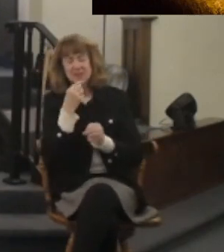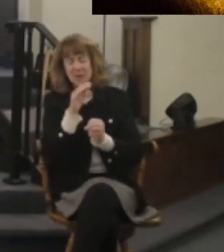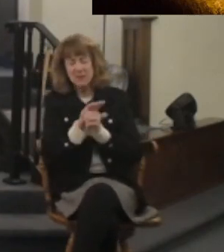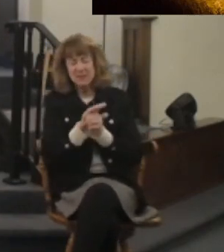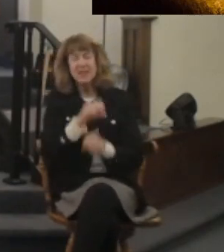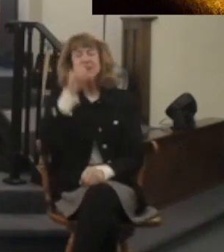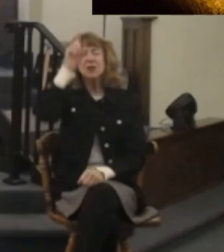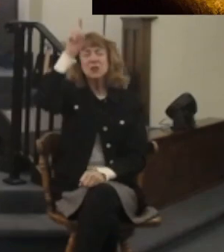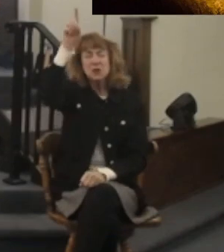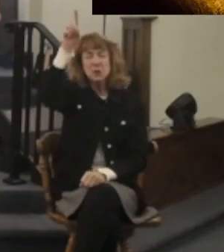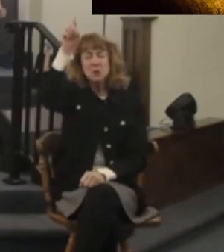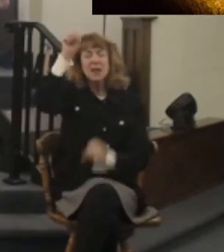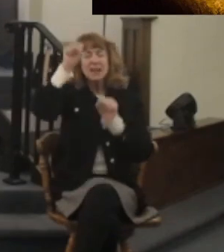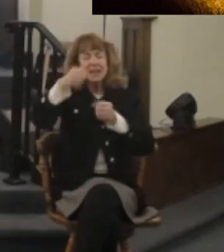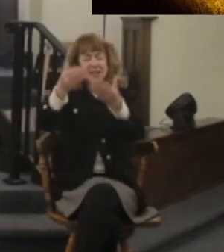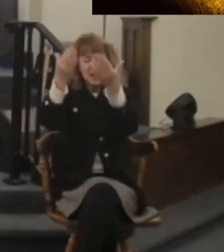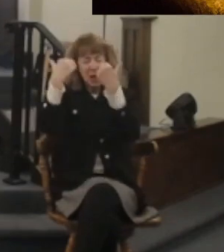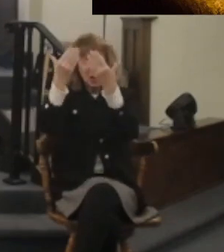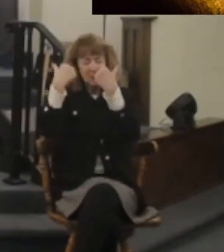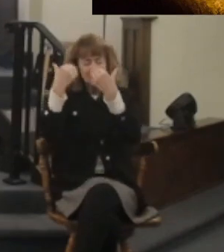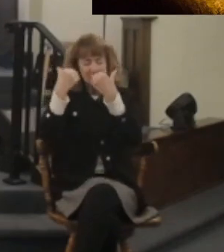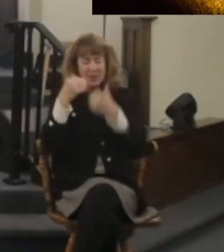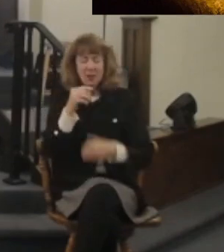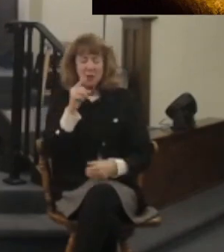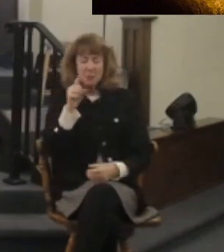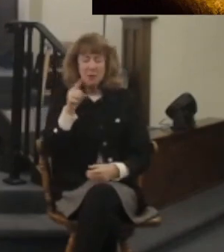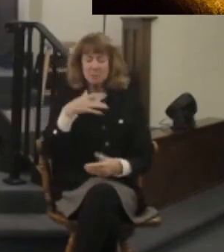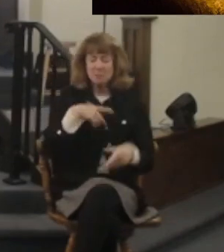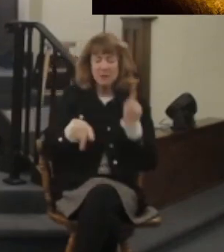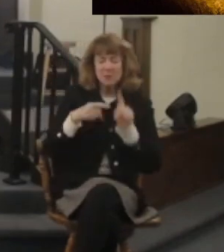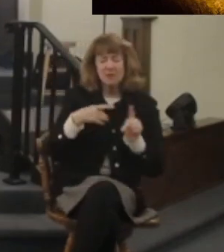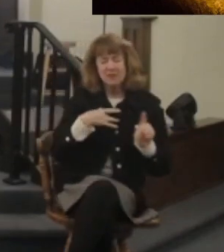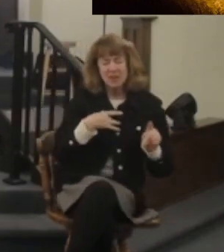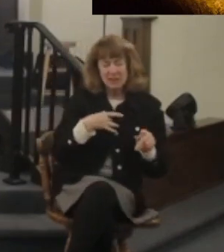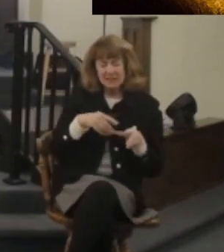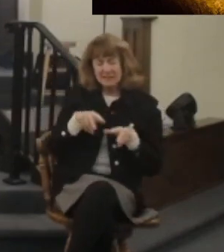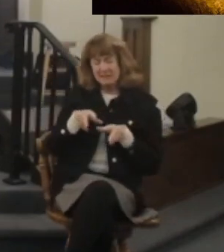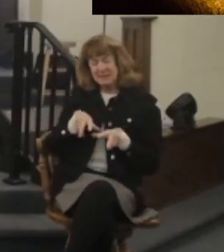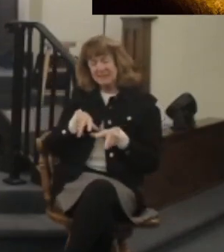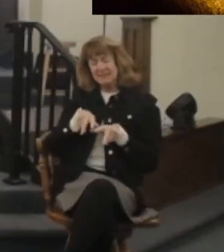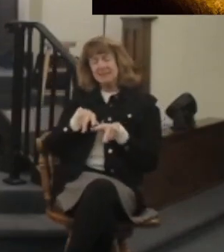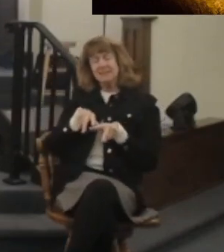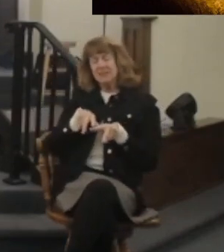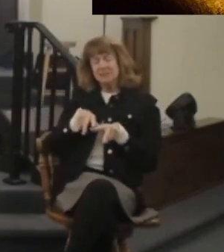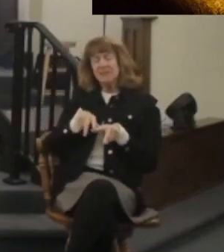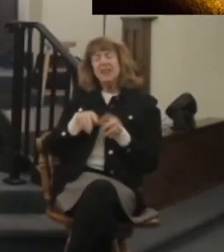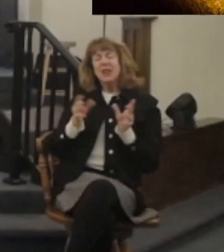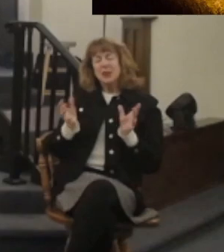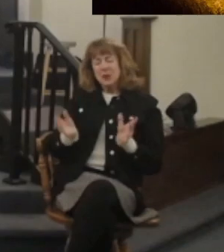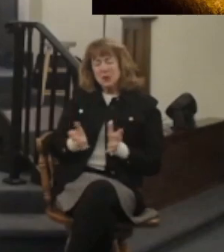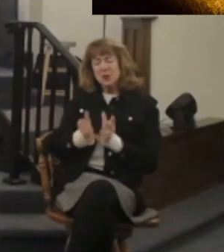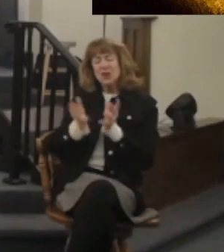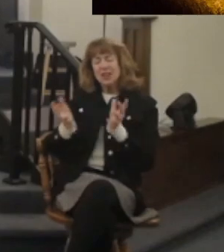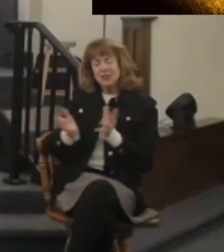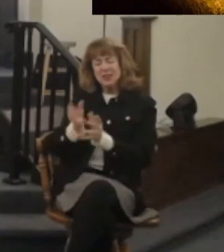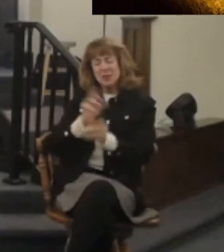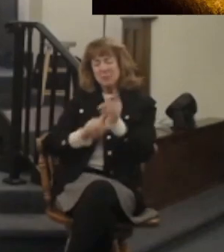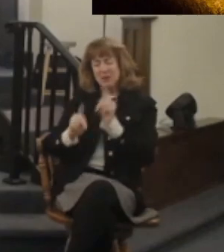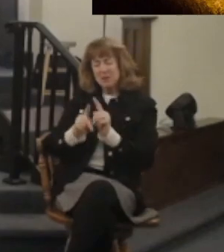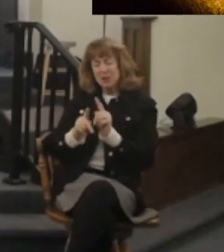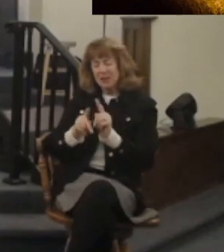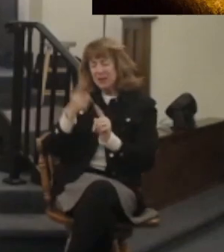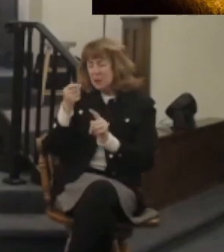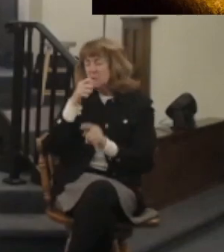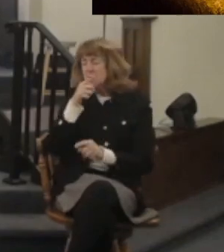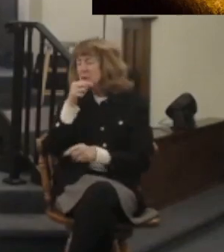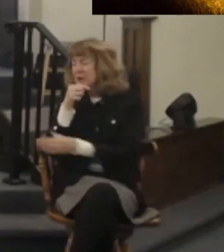can come, and where there is hindrance, that you just give comfort right now, that whoever is just struggling